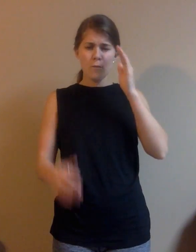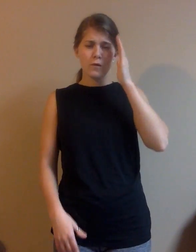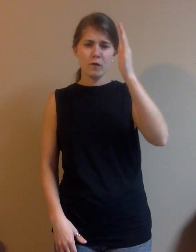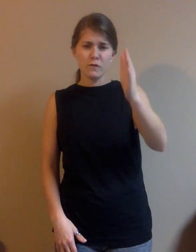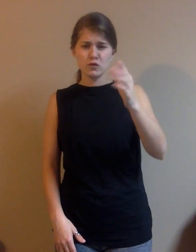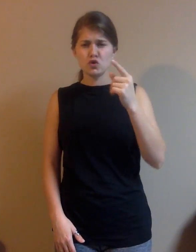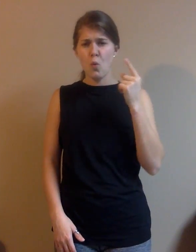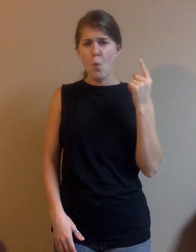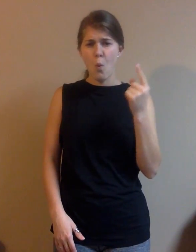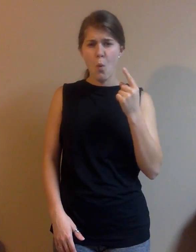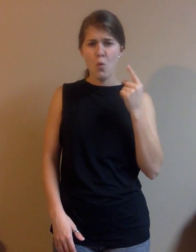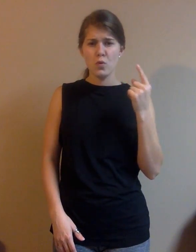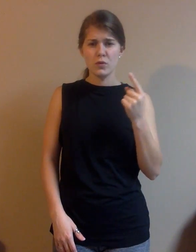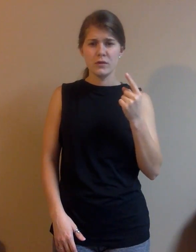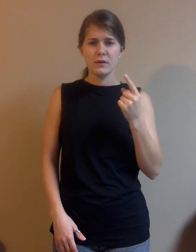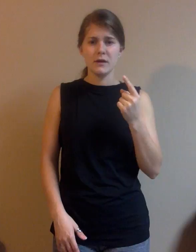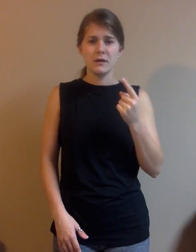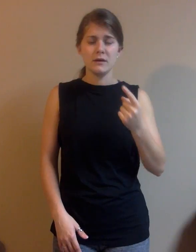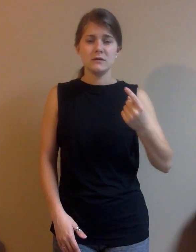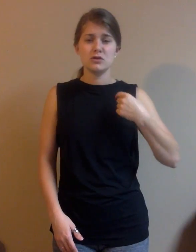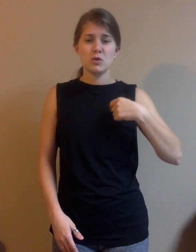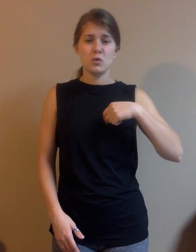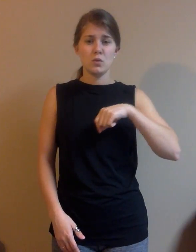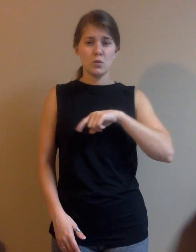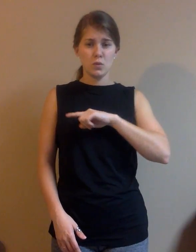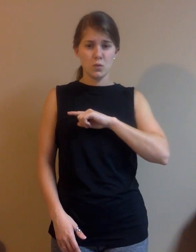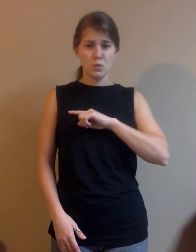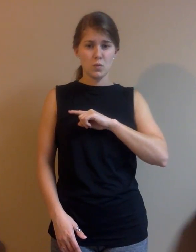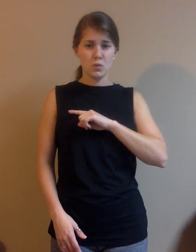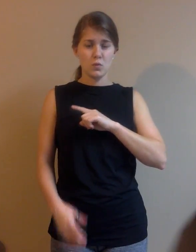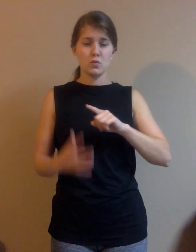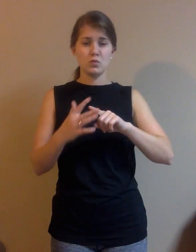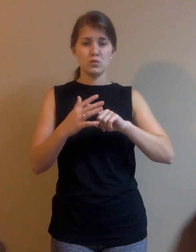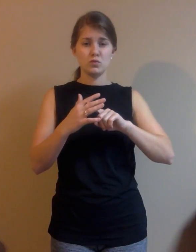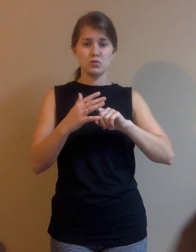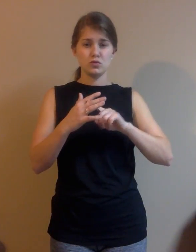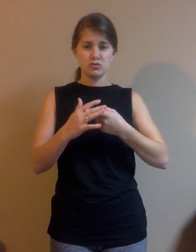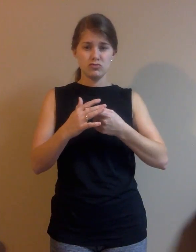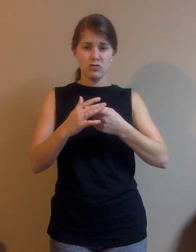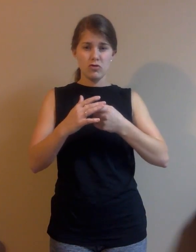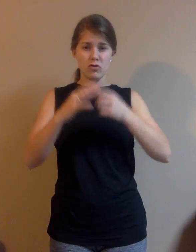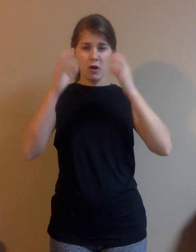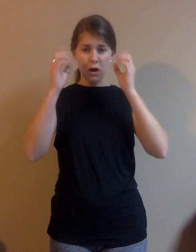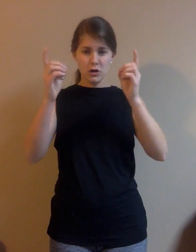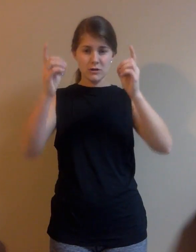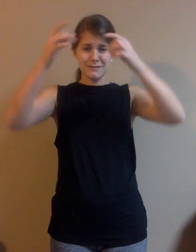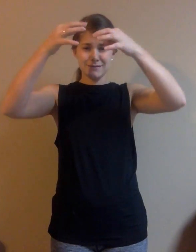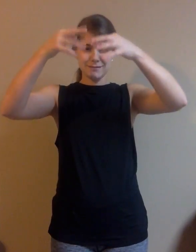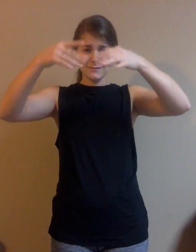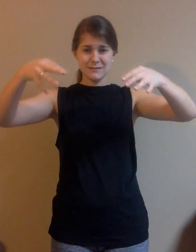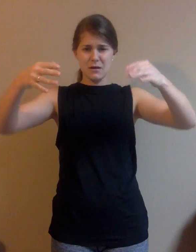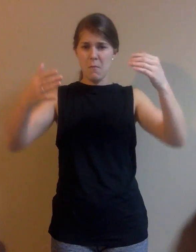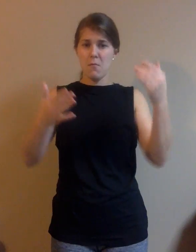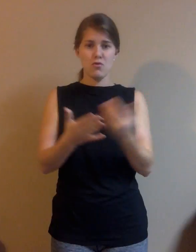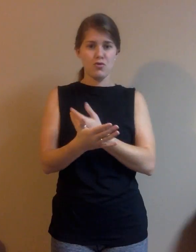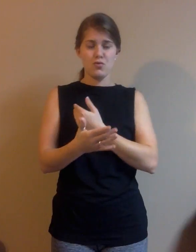we start to reconstitute our conception of the richness of human capacity. Our education system has mined our minds in the